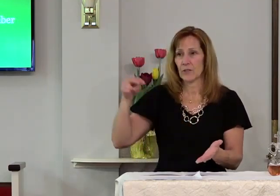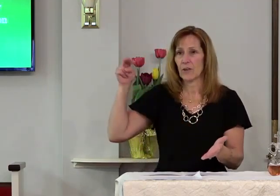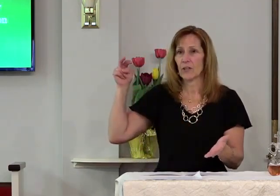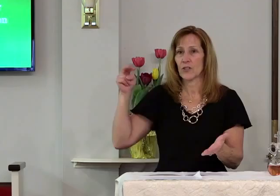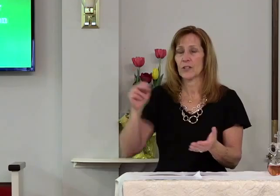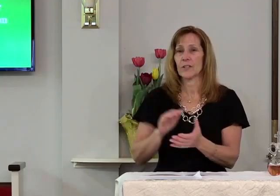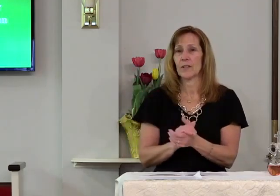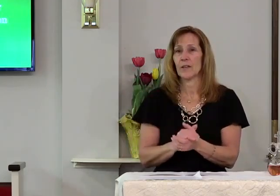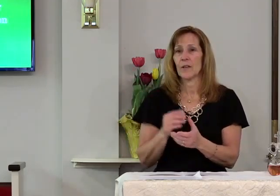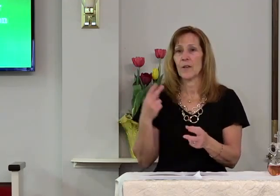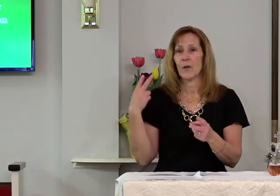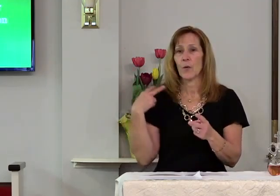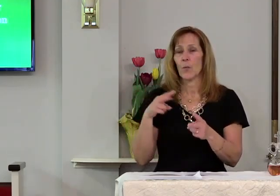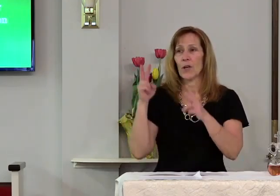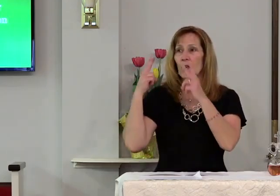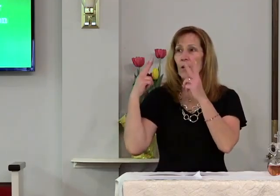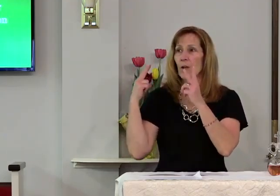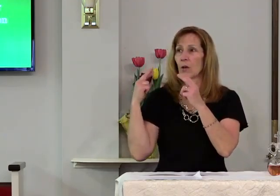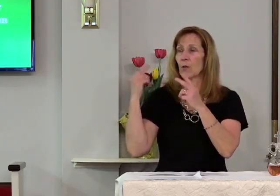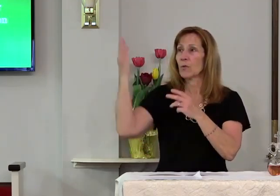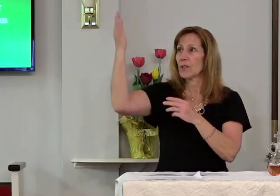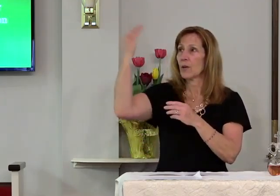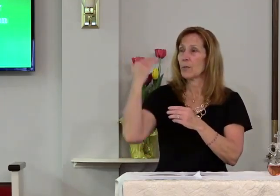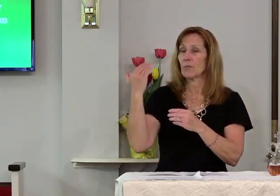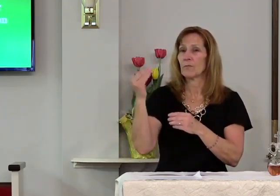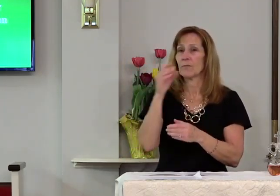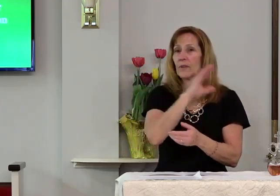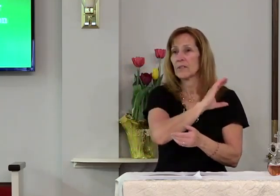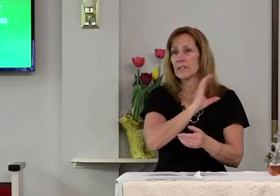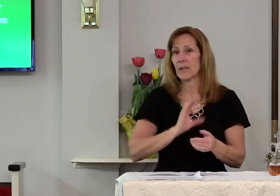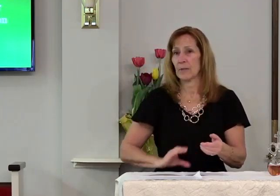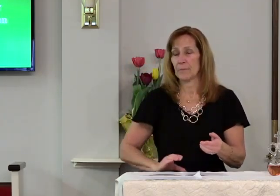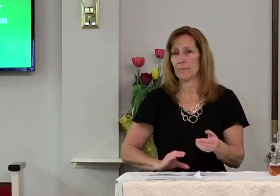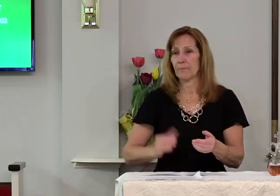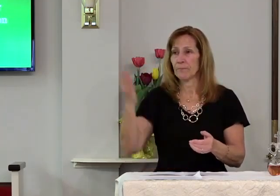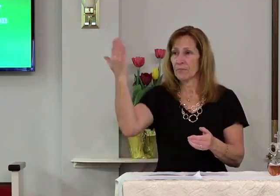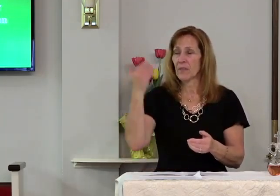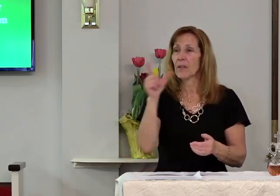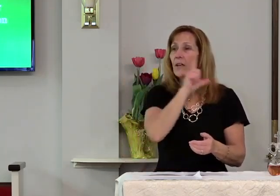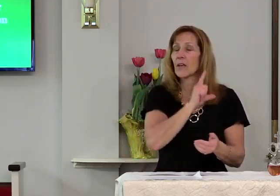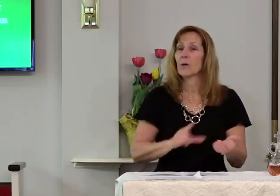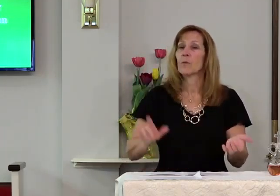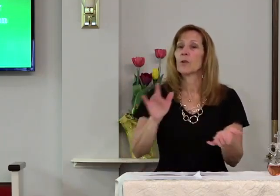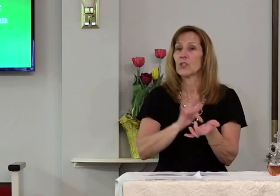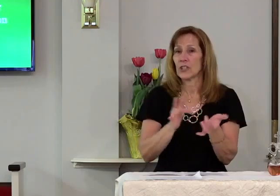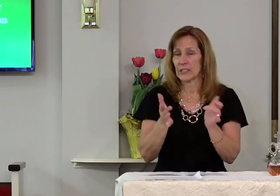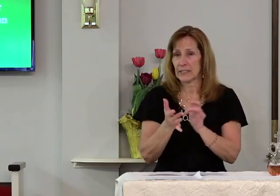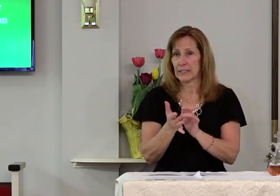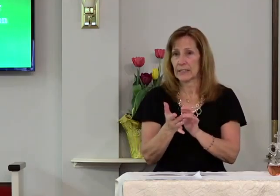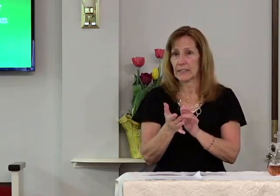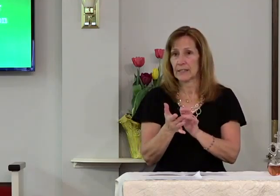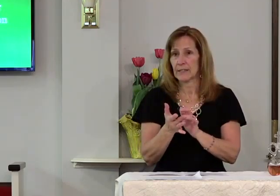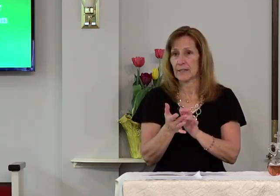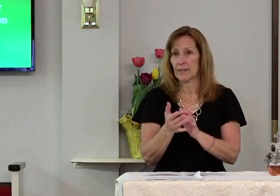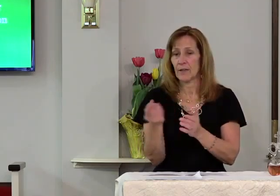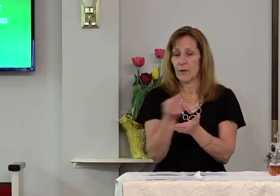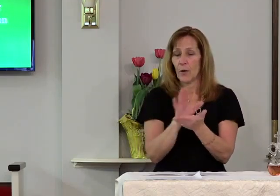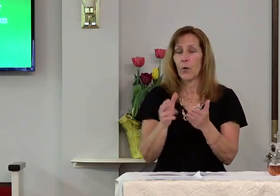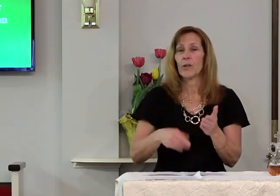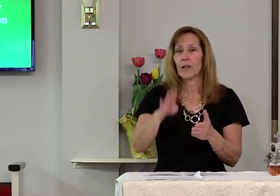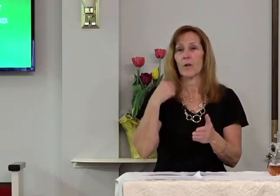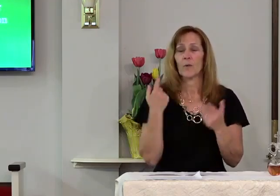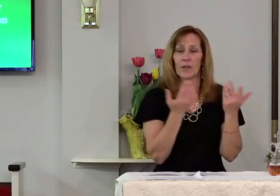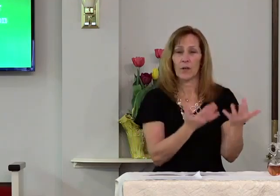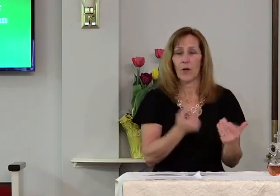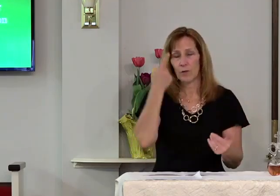we look with hope for his coming come Lord Jesus holy God